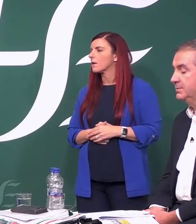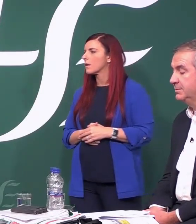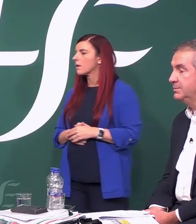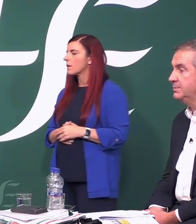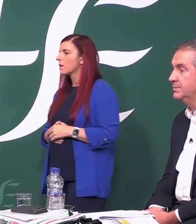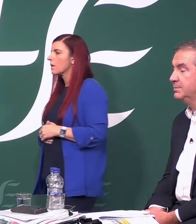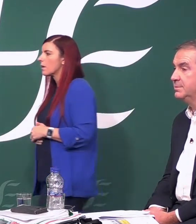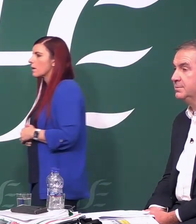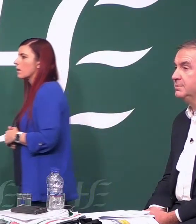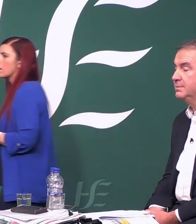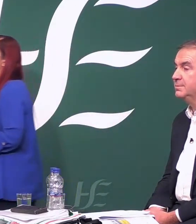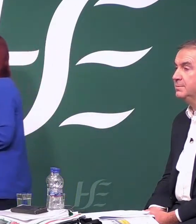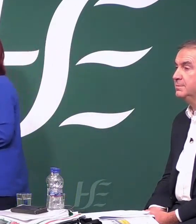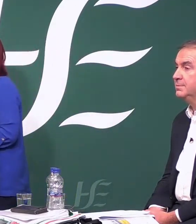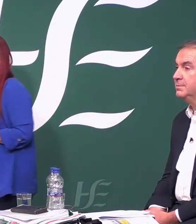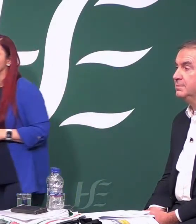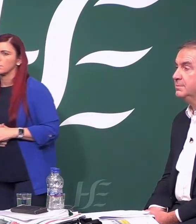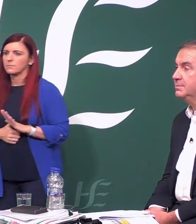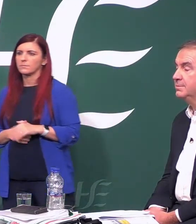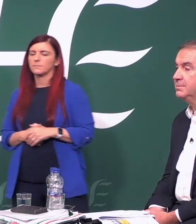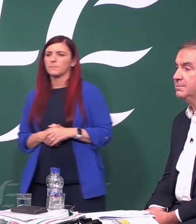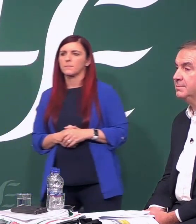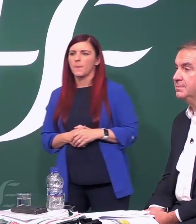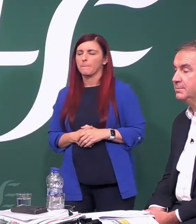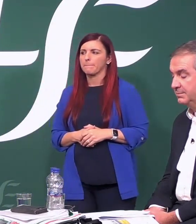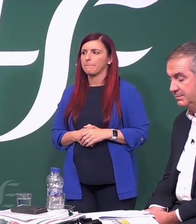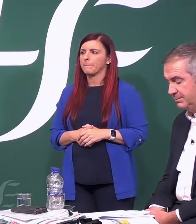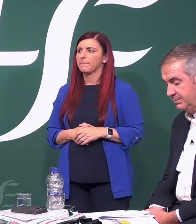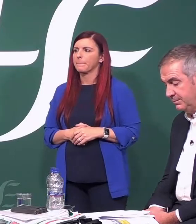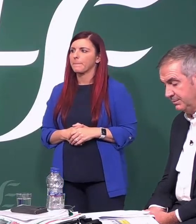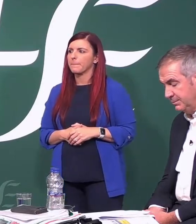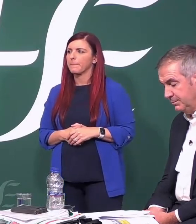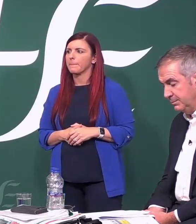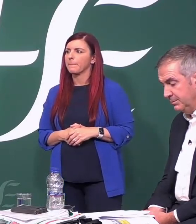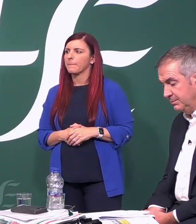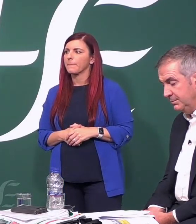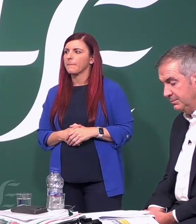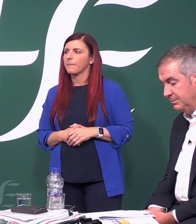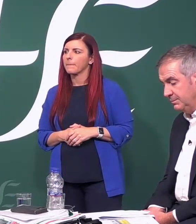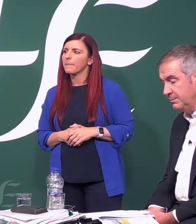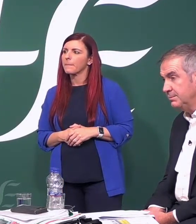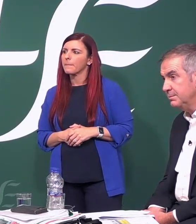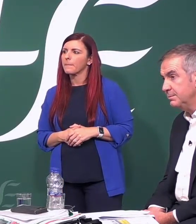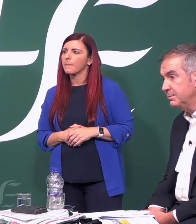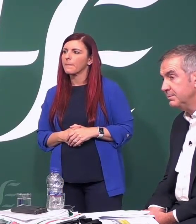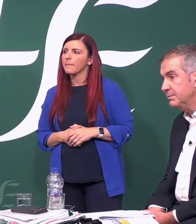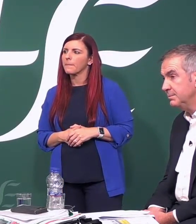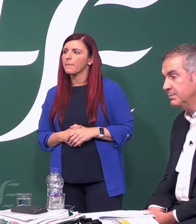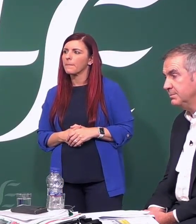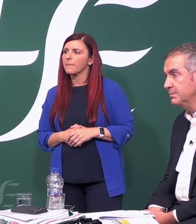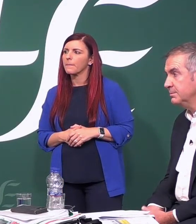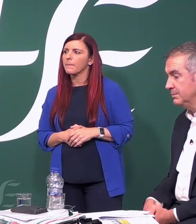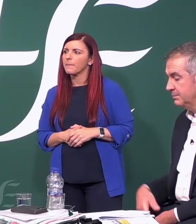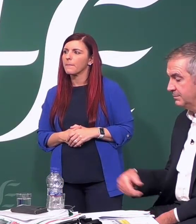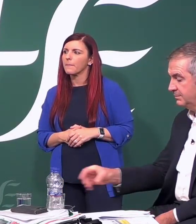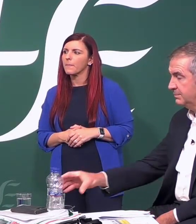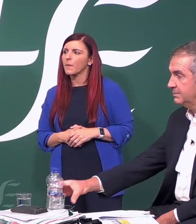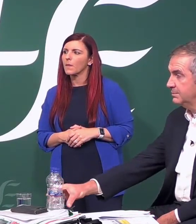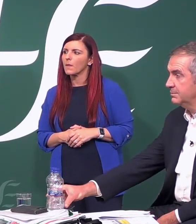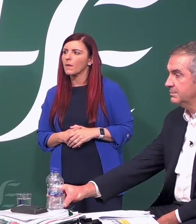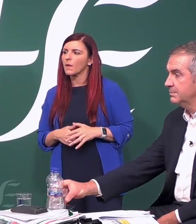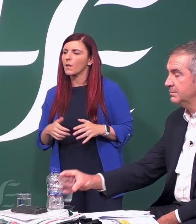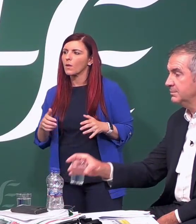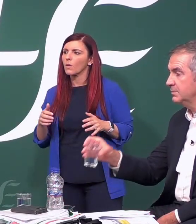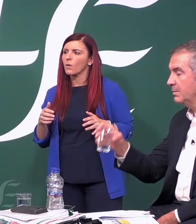Beyond the HSE, as private practice as well. And just, is there a rough estimate available about the amount of elective surgeries that have been cancelled since the start